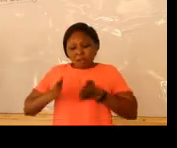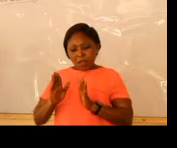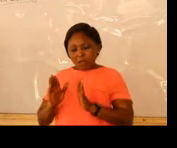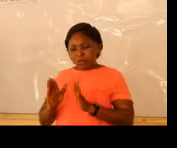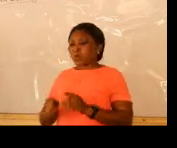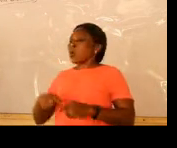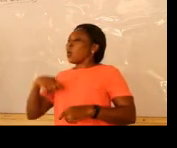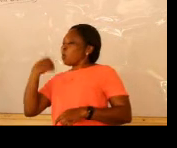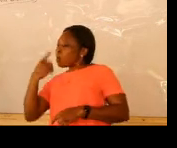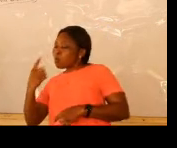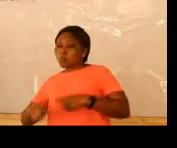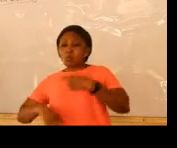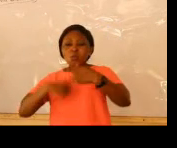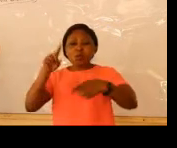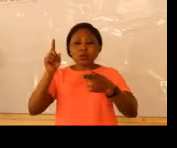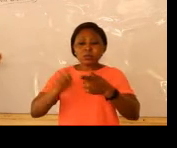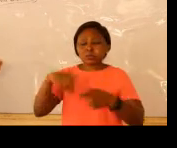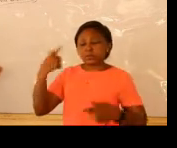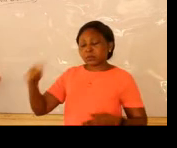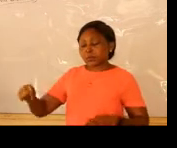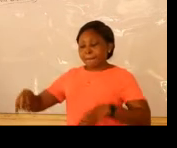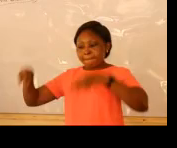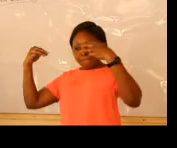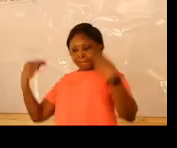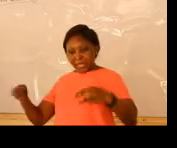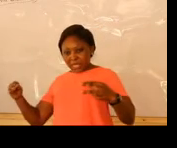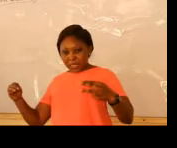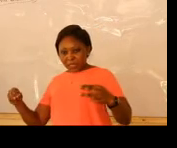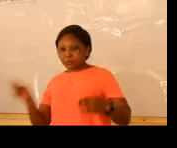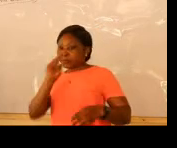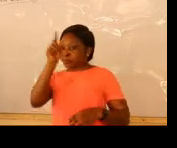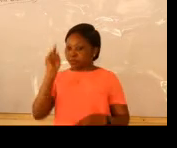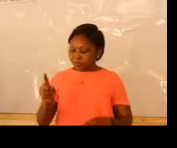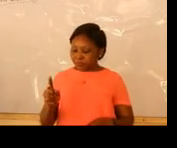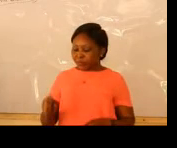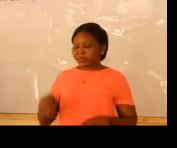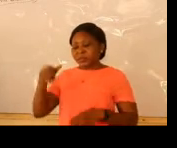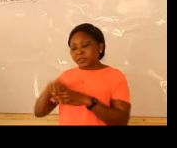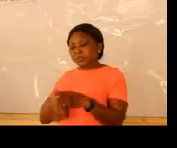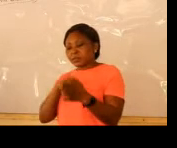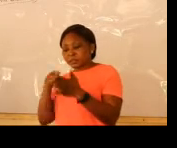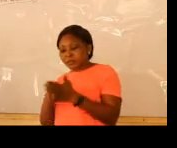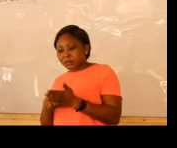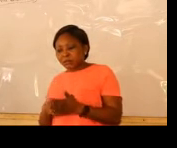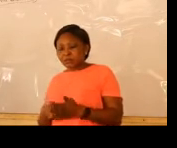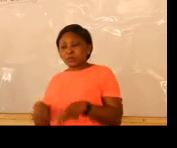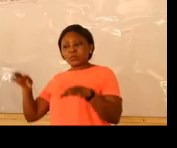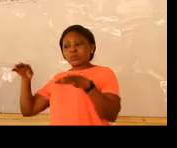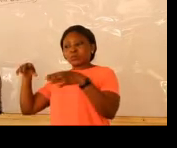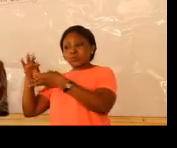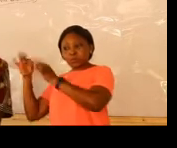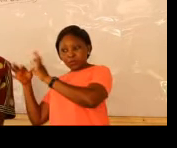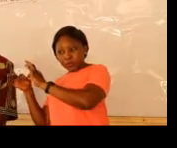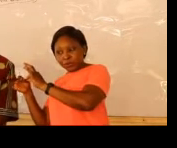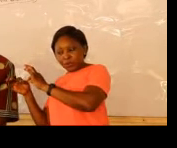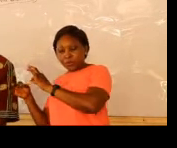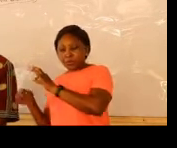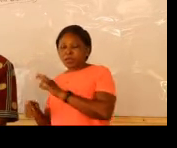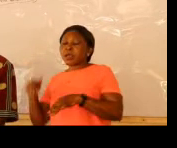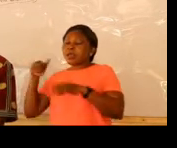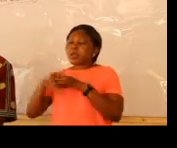who went to the market? In this story, they ask you in